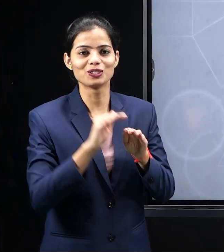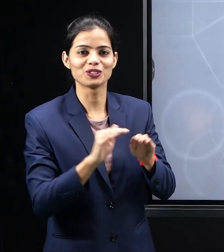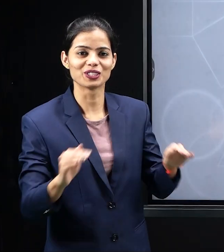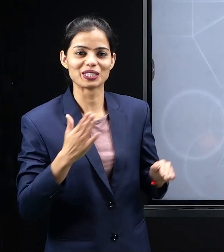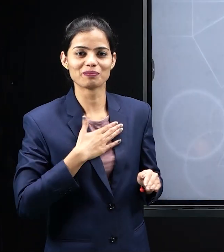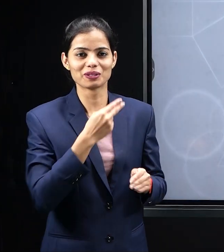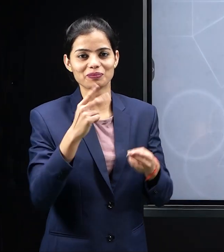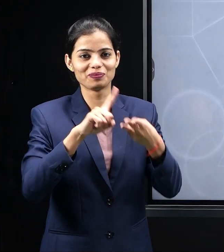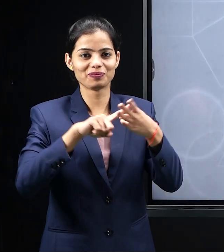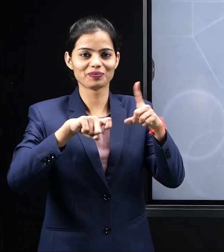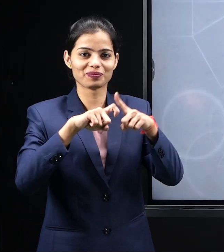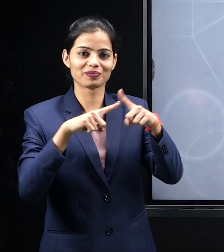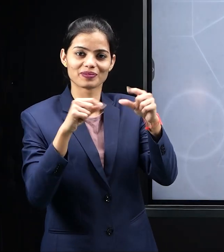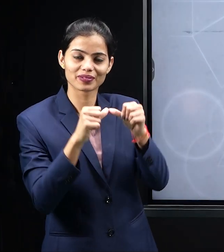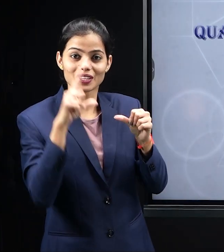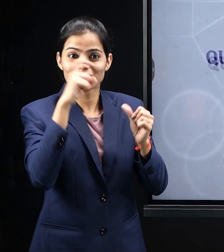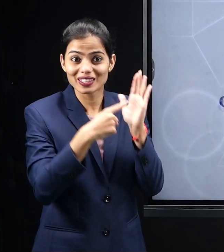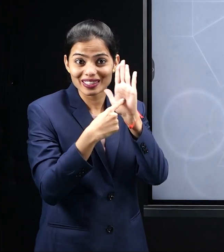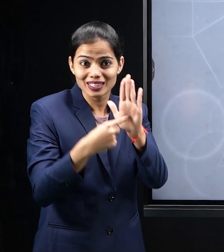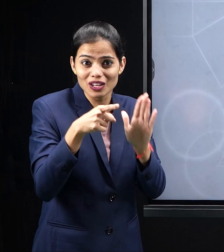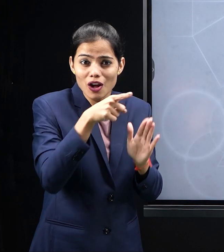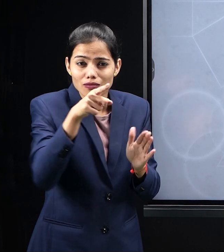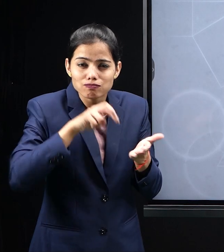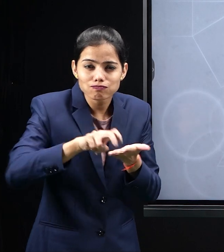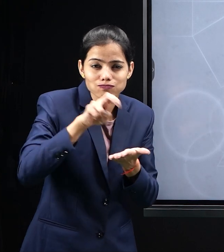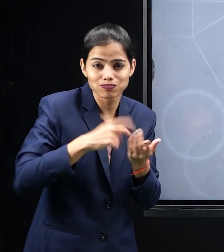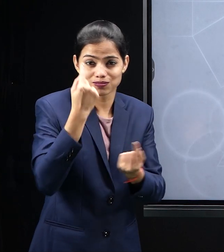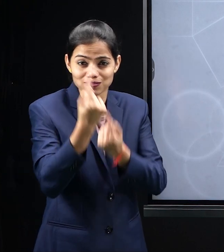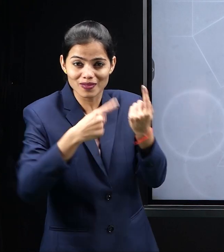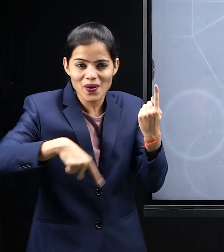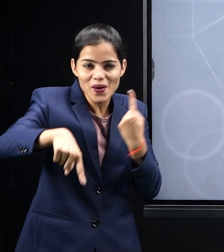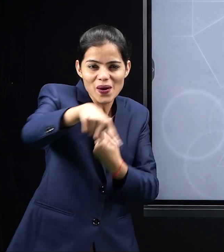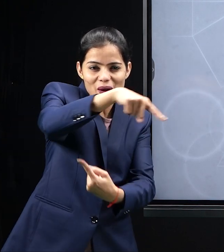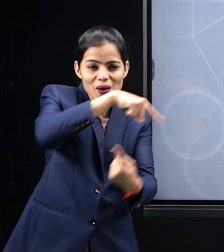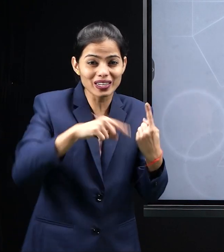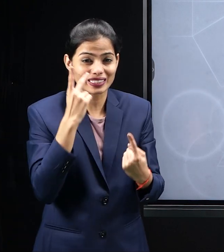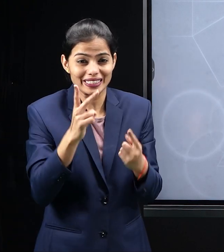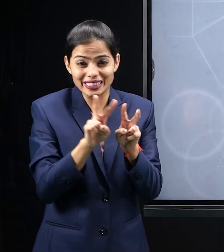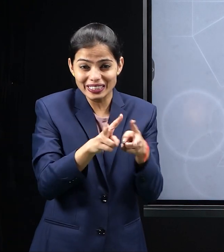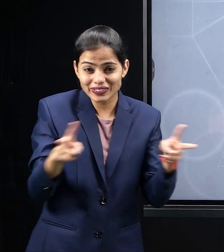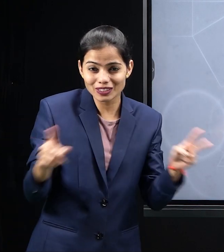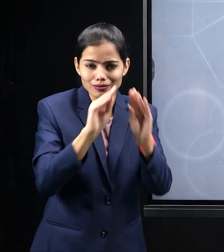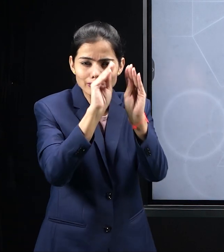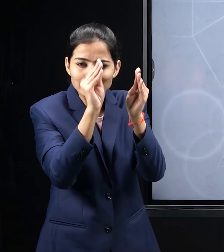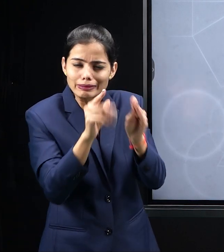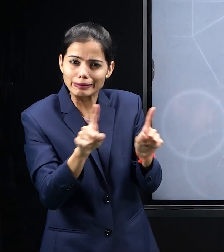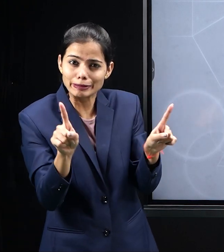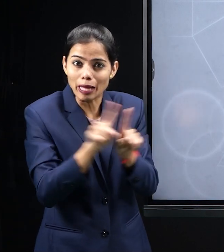Hello children, I am Ekta. Imagine you are walking in a park and you notice various shapes all around